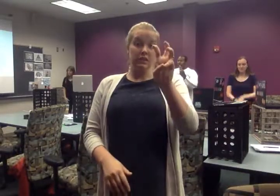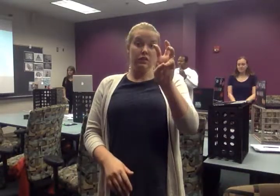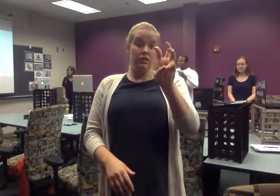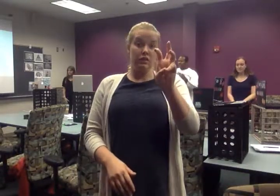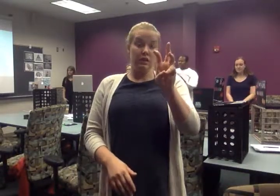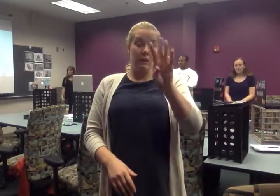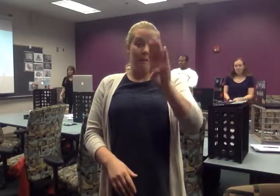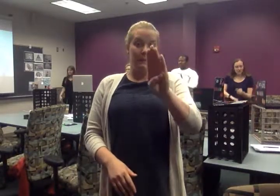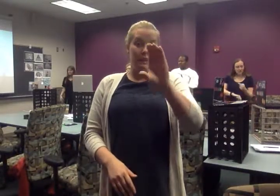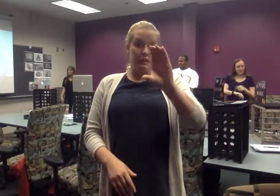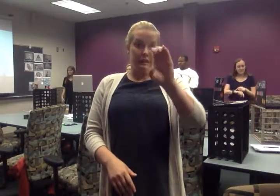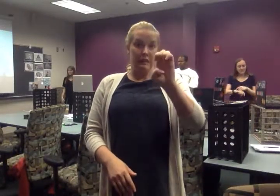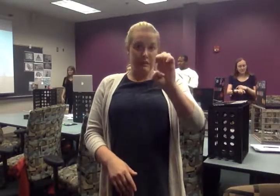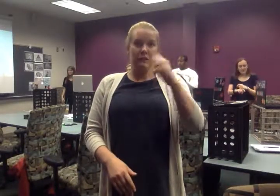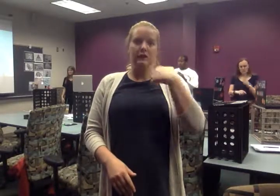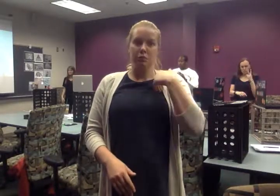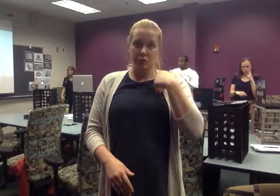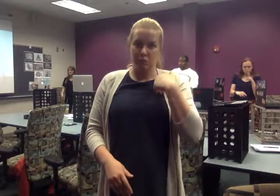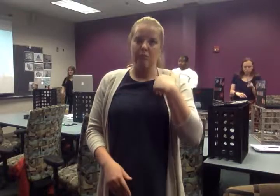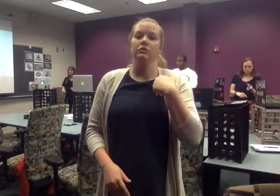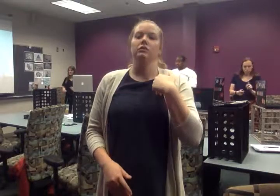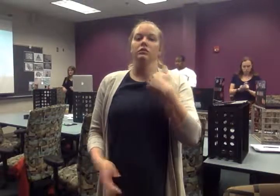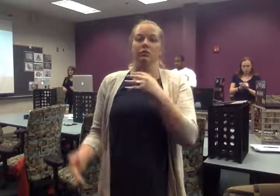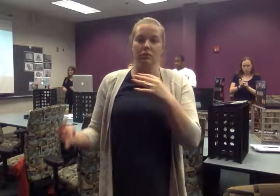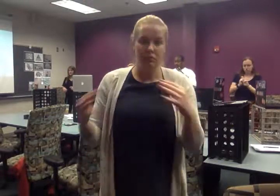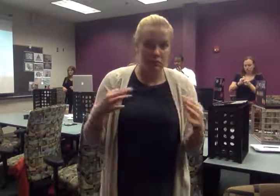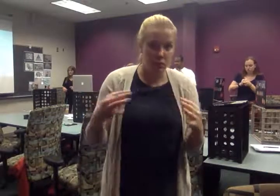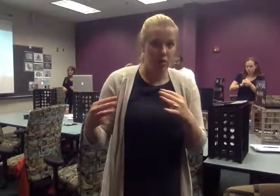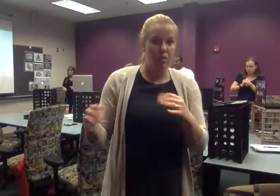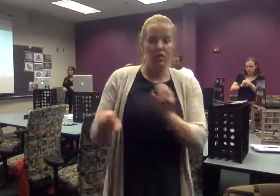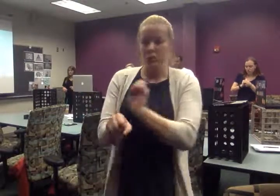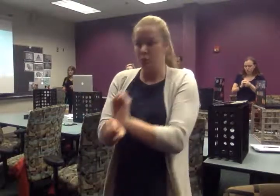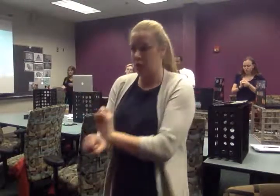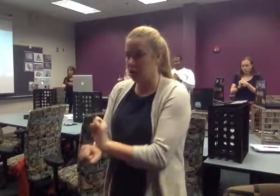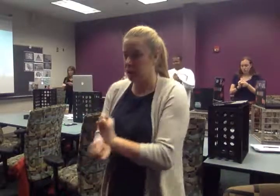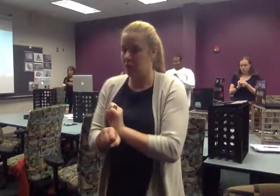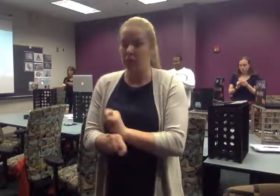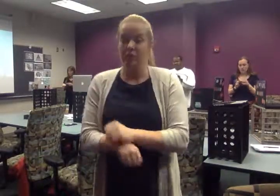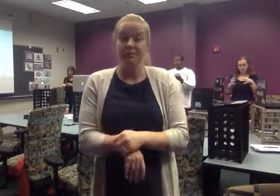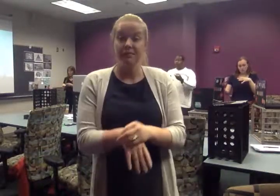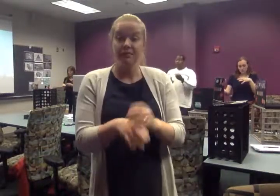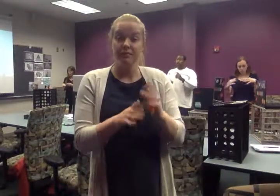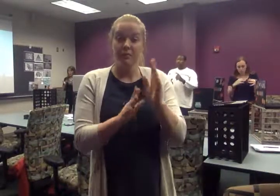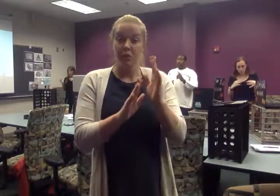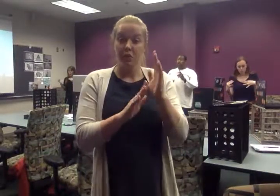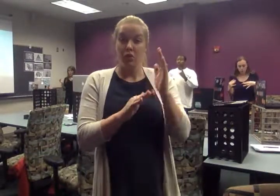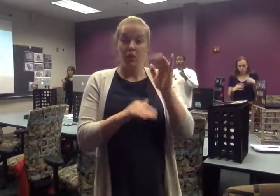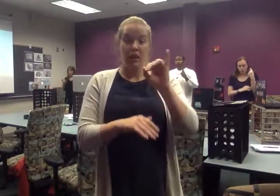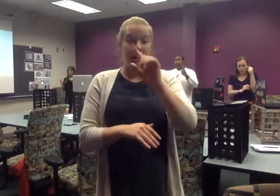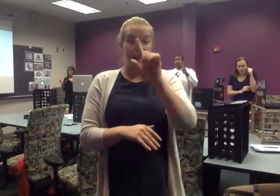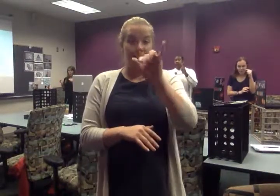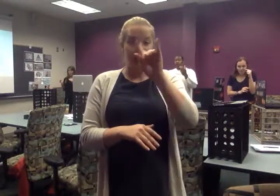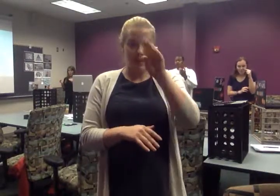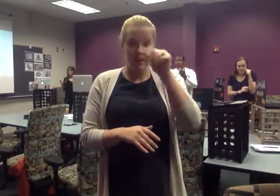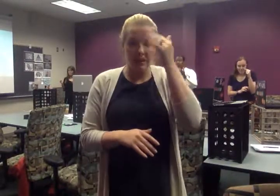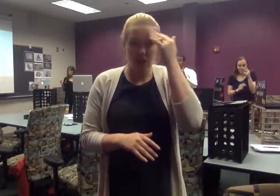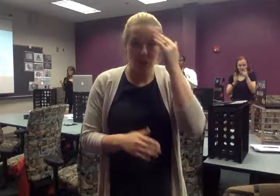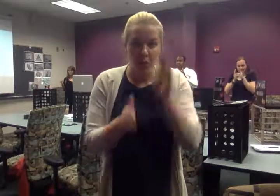time that saw a shift from earlier forms of honor-based warfare, like what is described in the Iliad, to a new, more